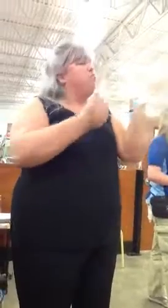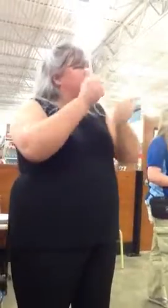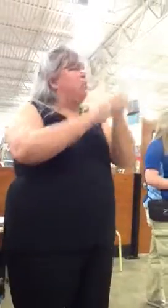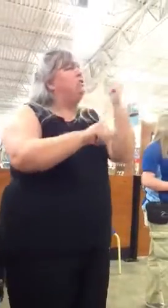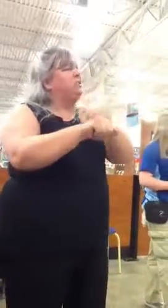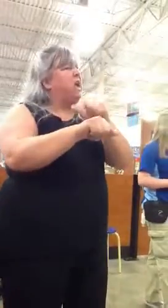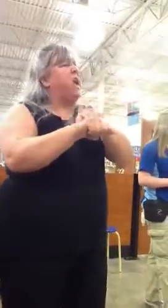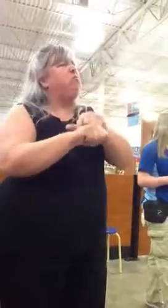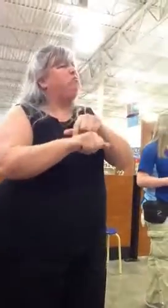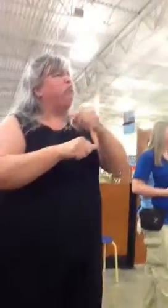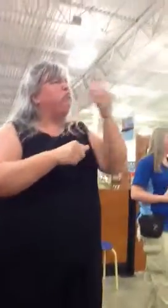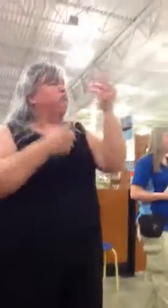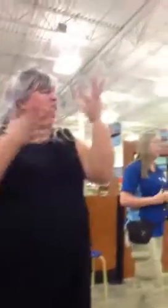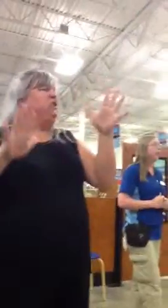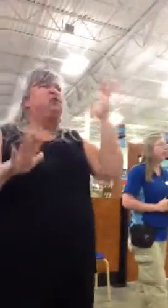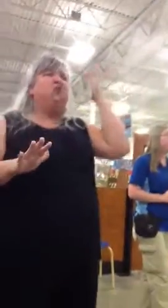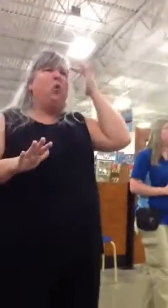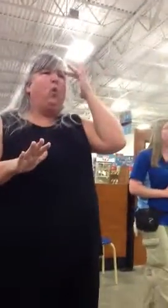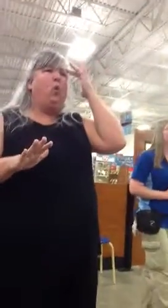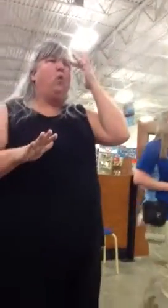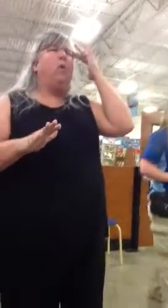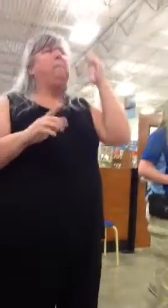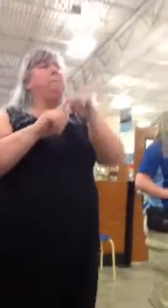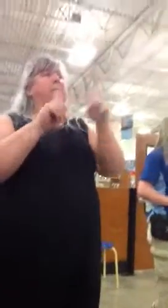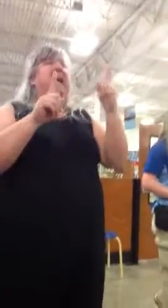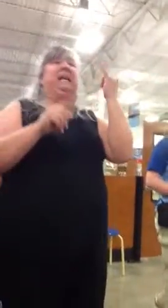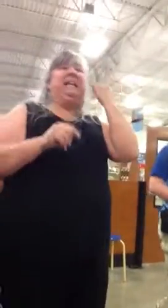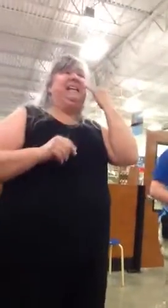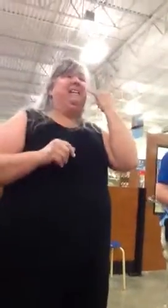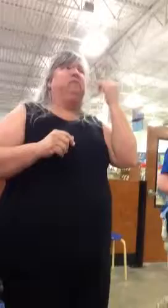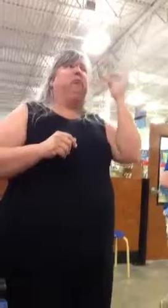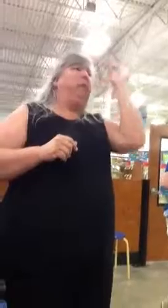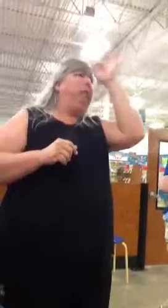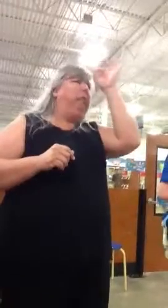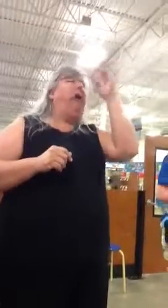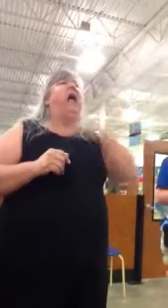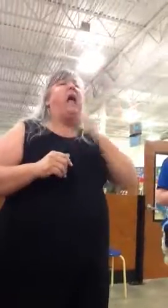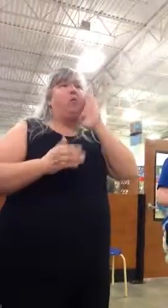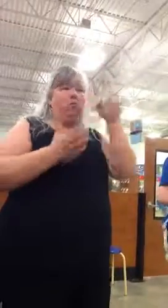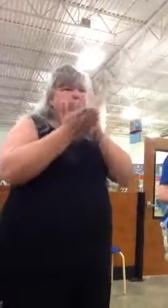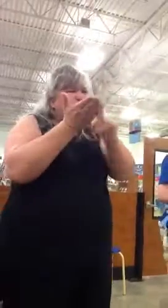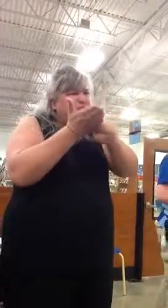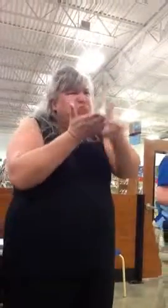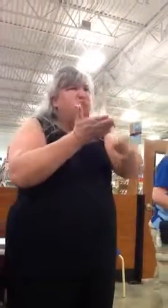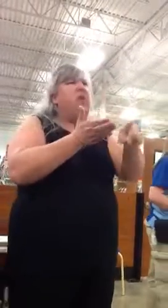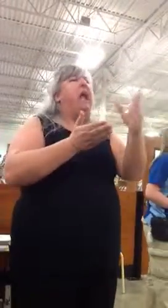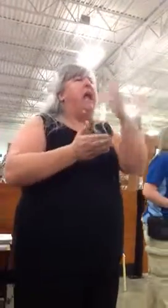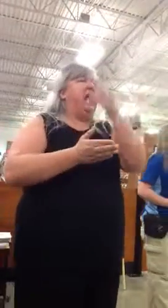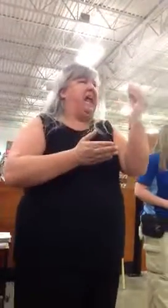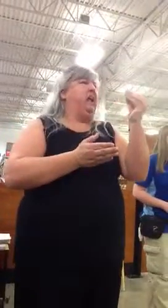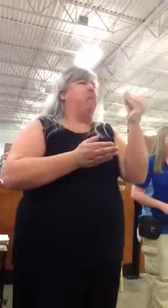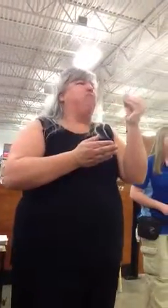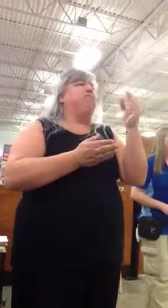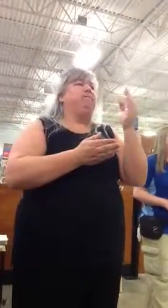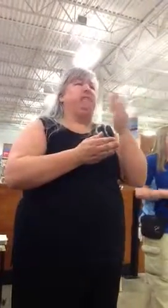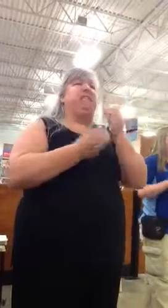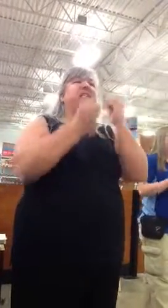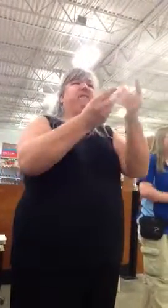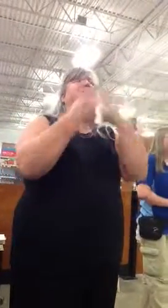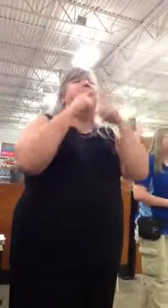contact fellow dog trainers, and I will do the research, and I will give you an answer. Usually by that